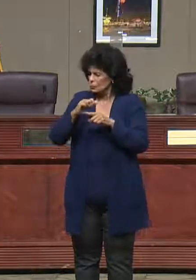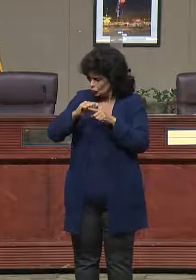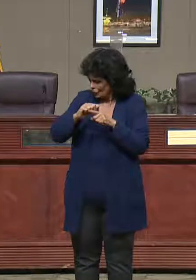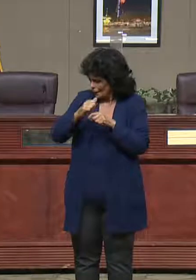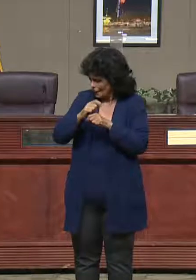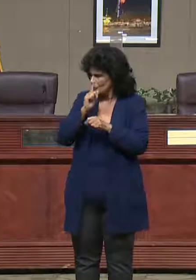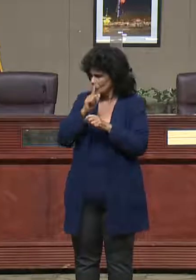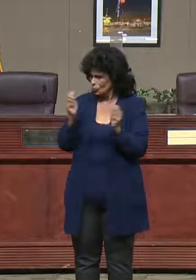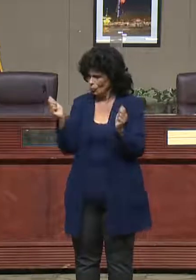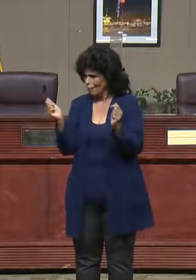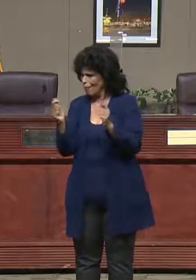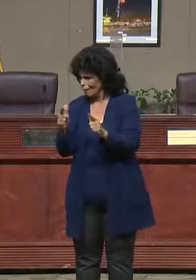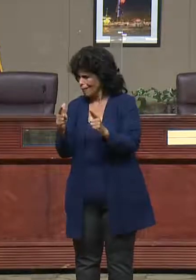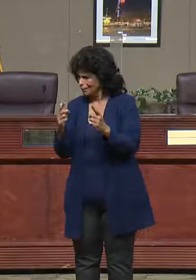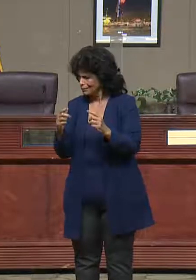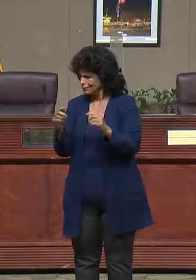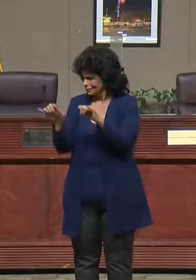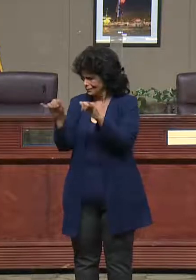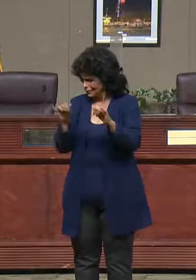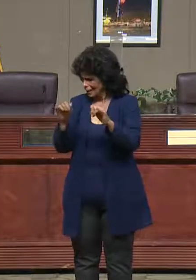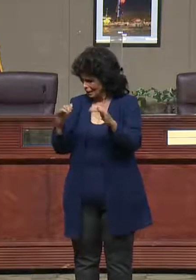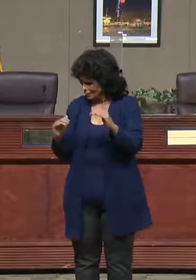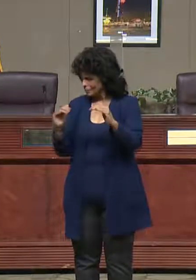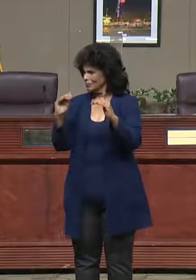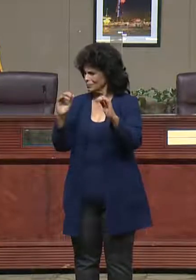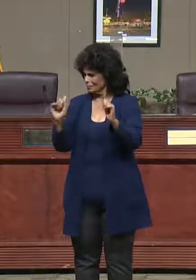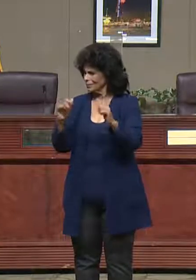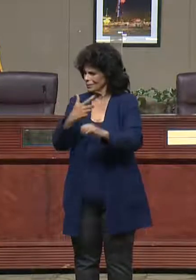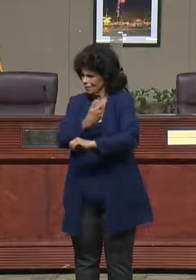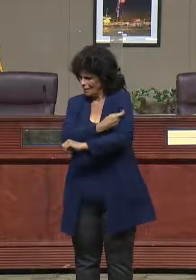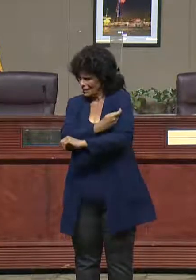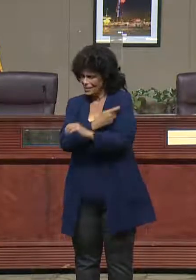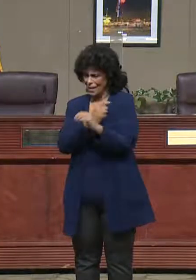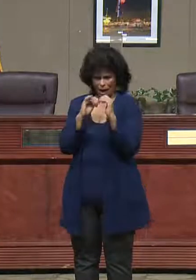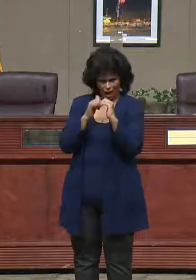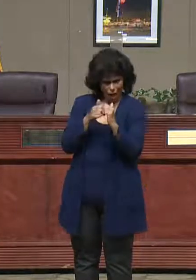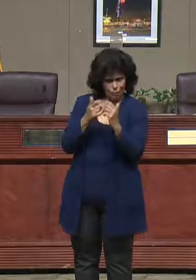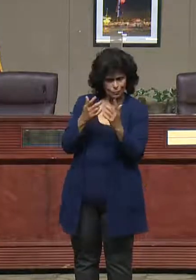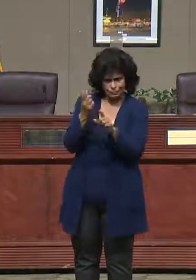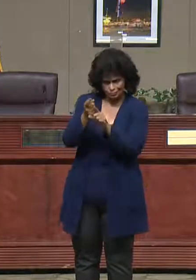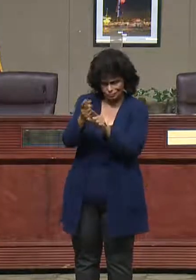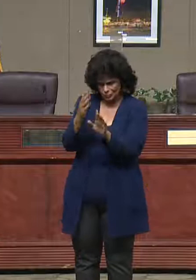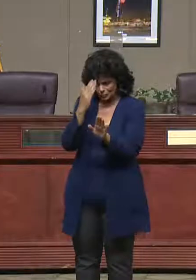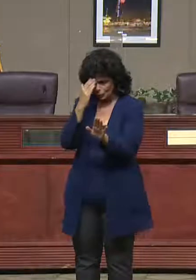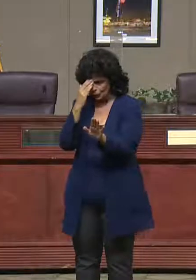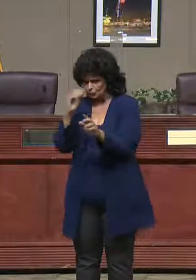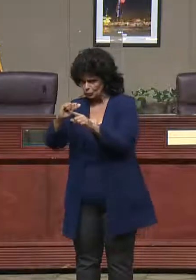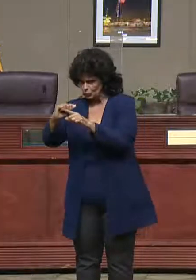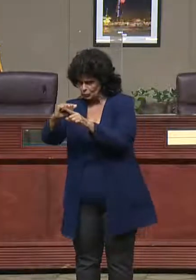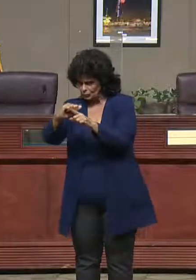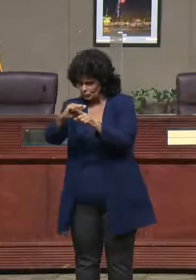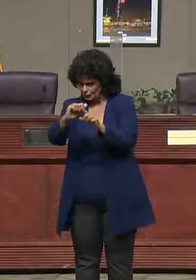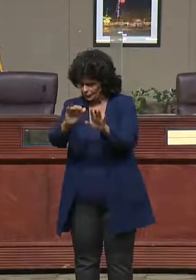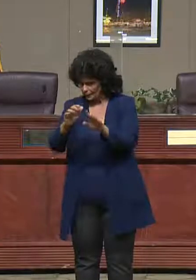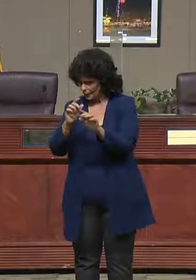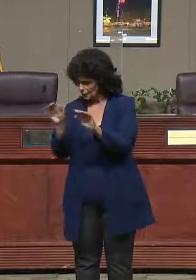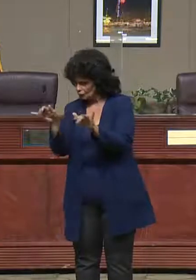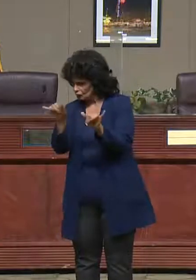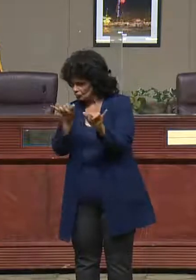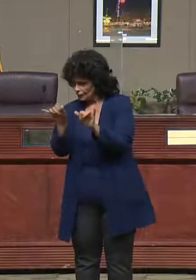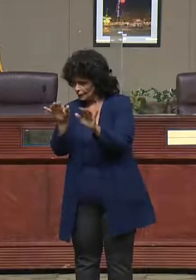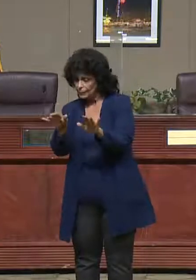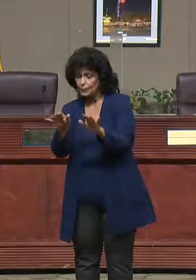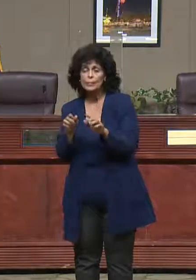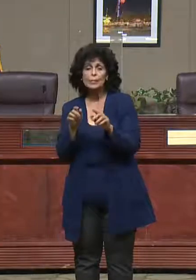everyone is up to speed with the techniques and what to do with this vaccine, what dosage you need, how you provide the vaccine. And it's